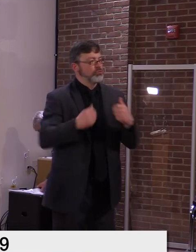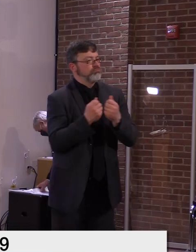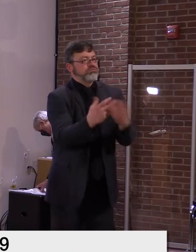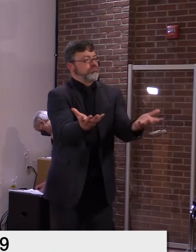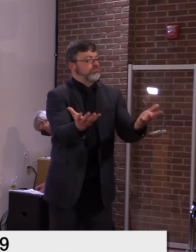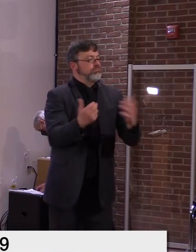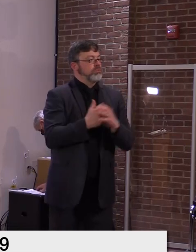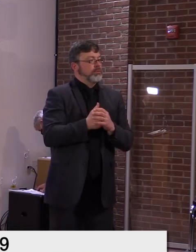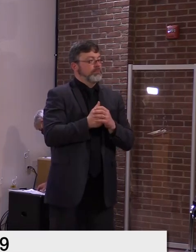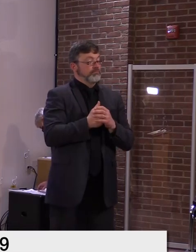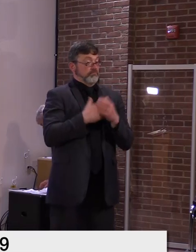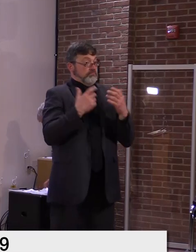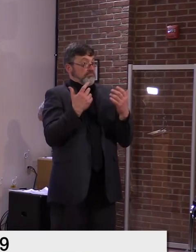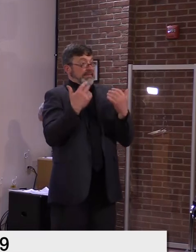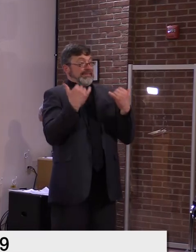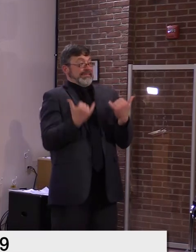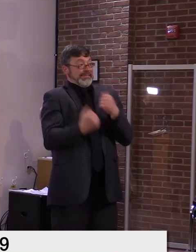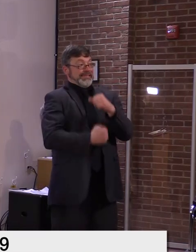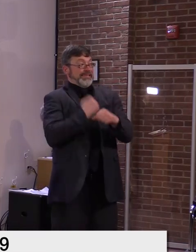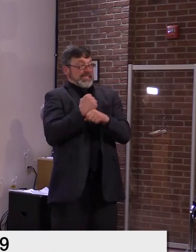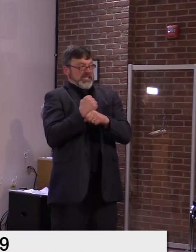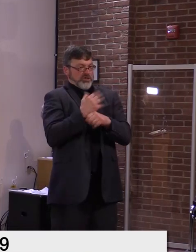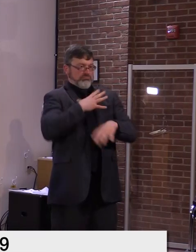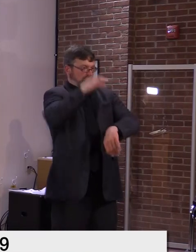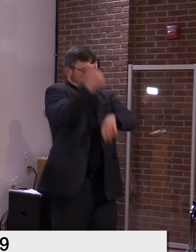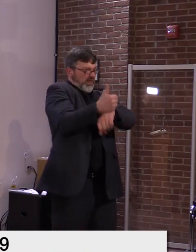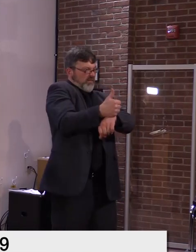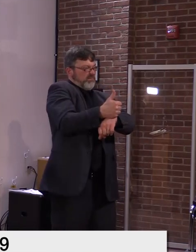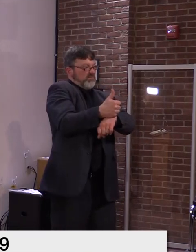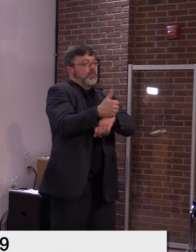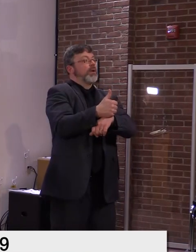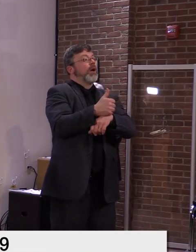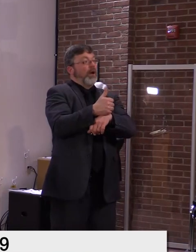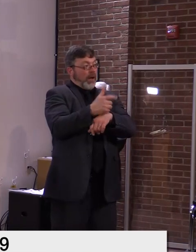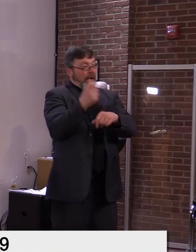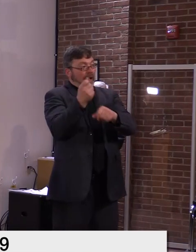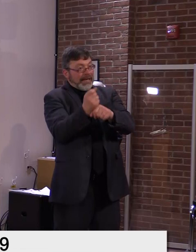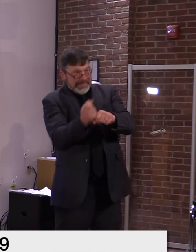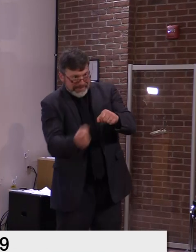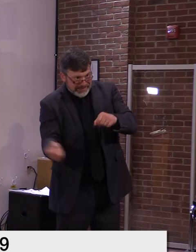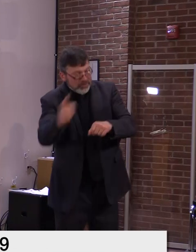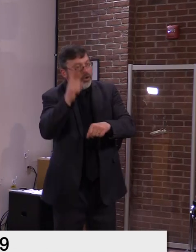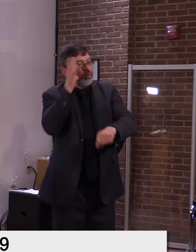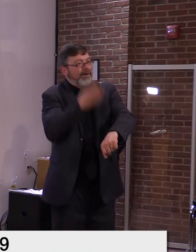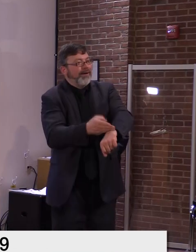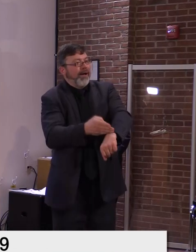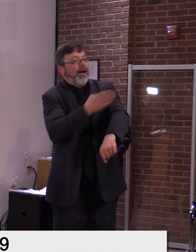3 or 4 years, and possibly make this much more permanent in the future.